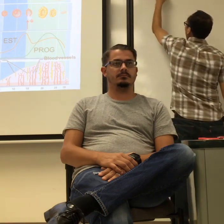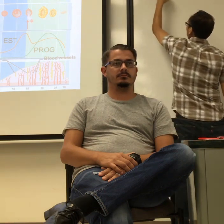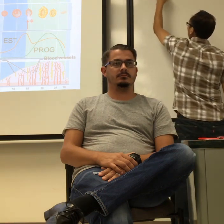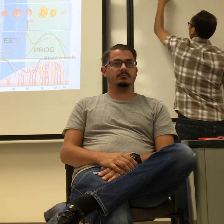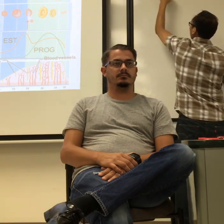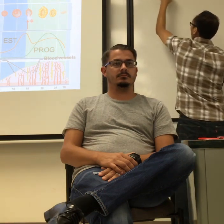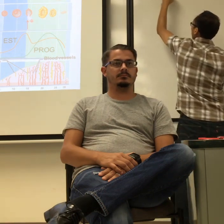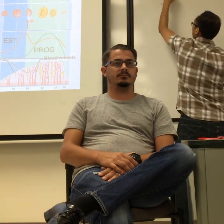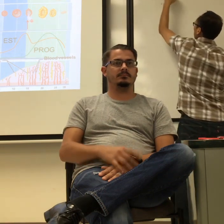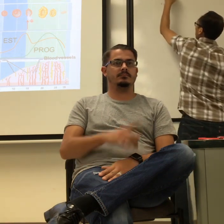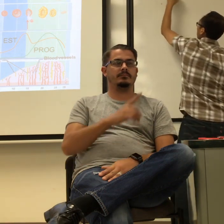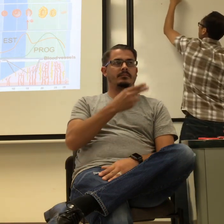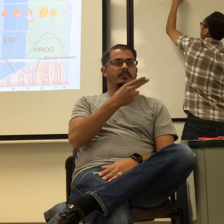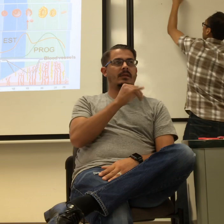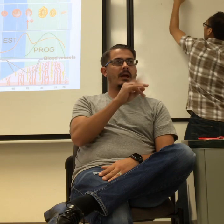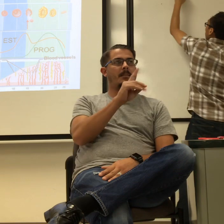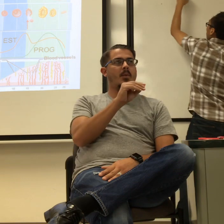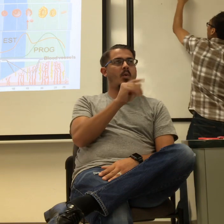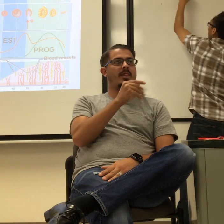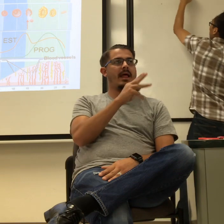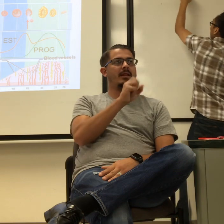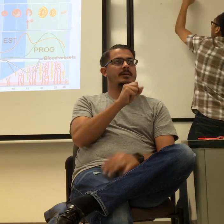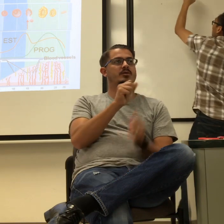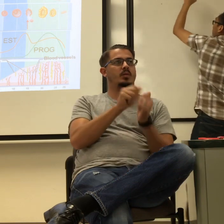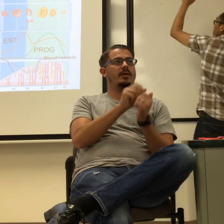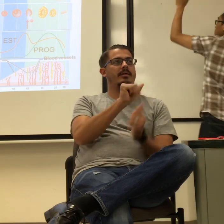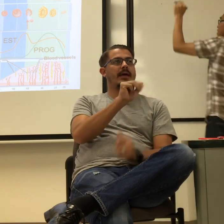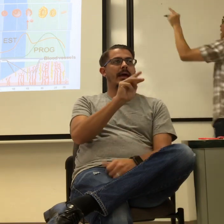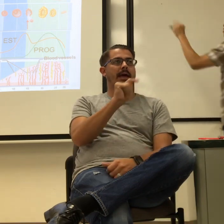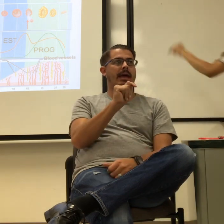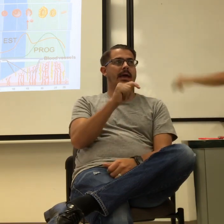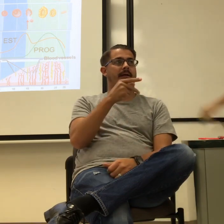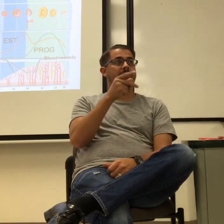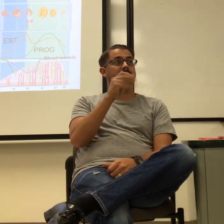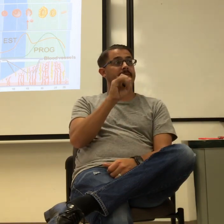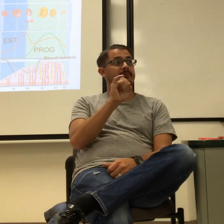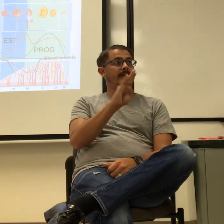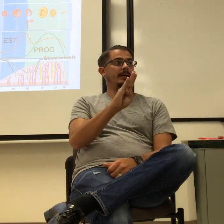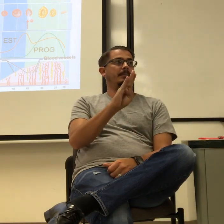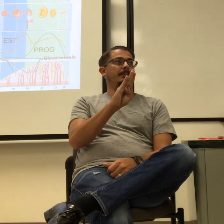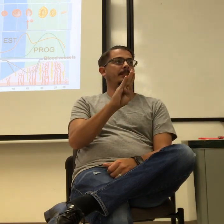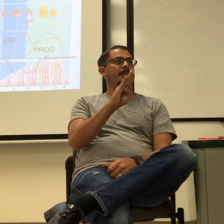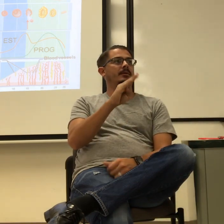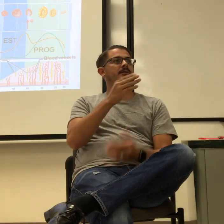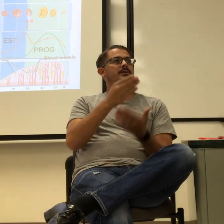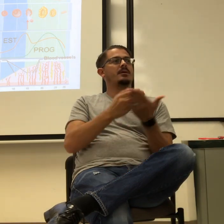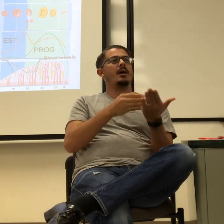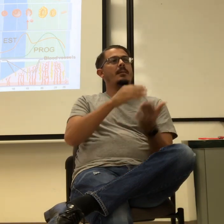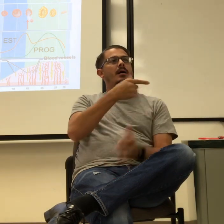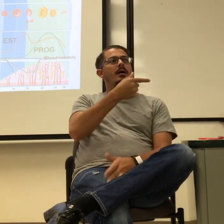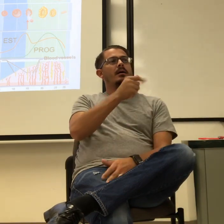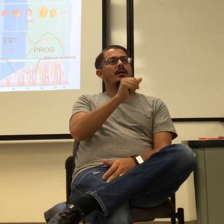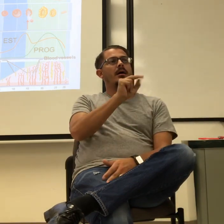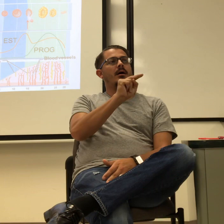with the ant pit, anterior pituitary. There are some gonadotropins that are important.